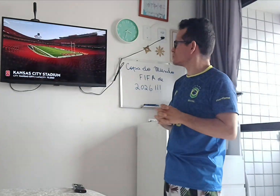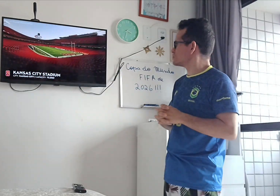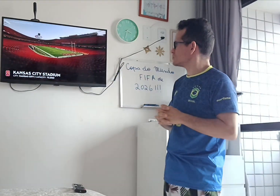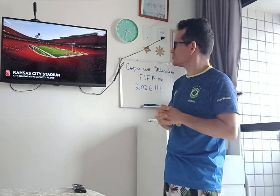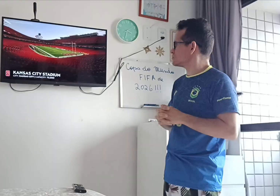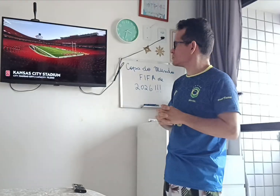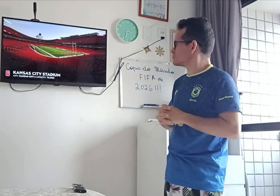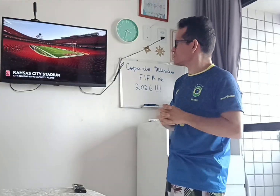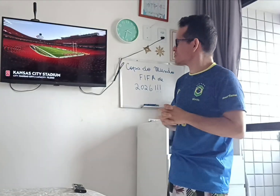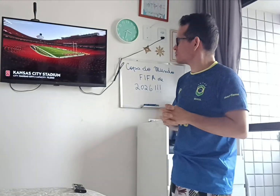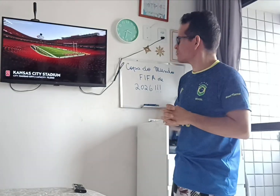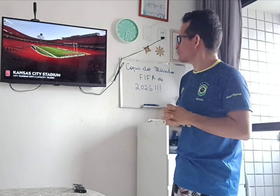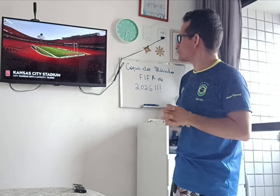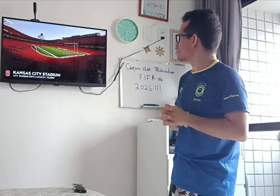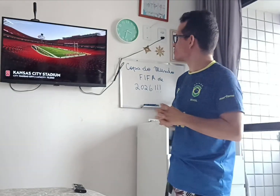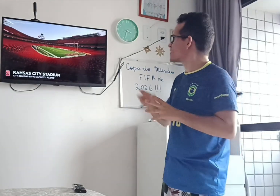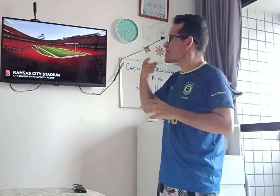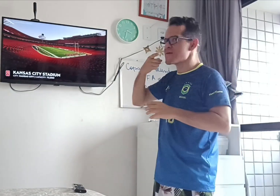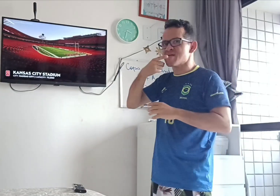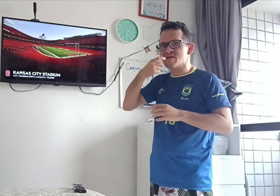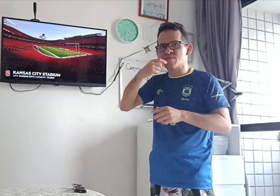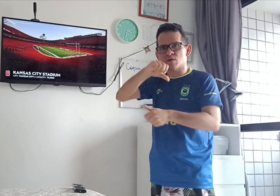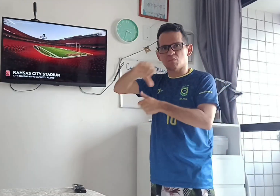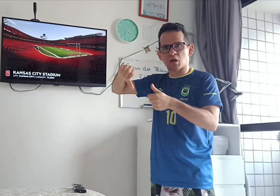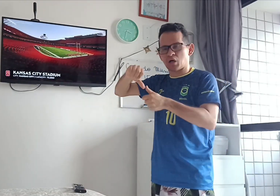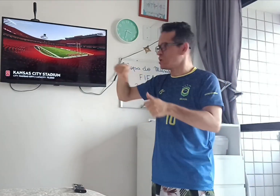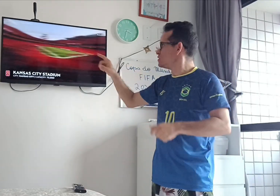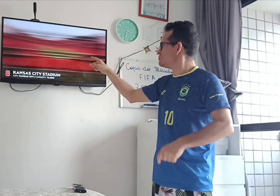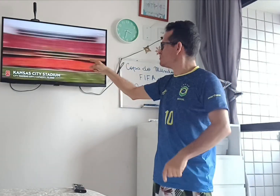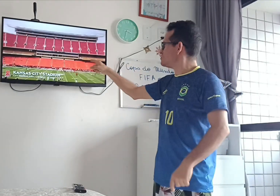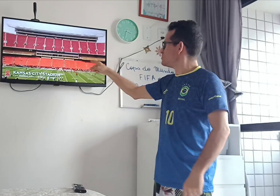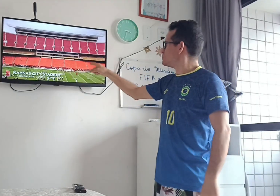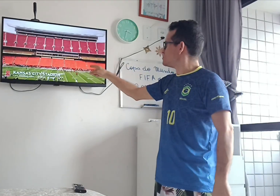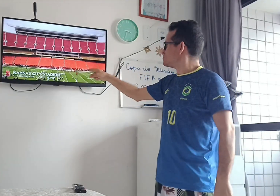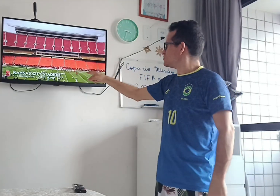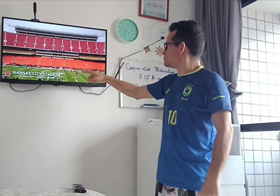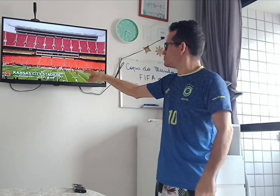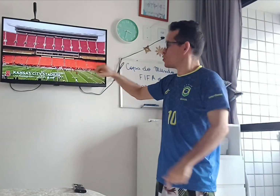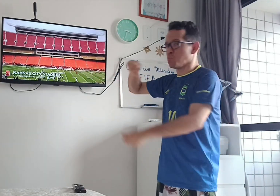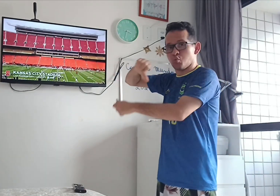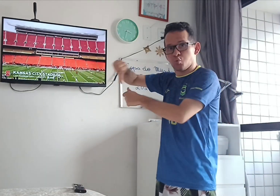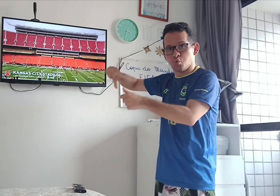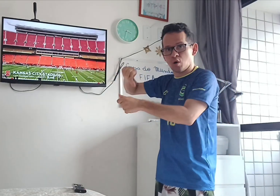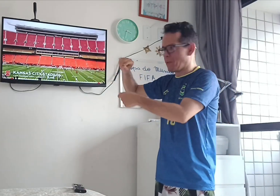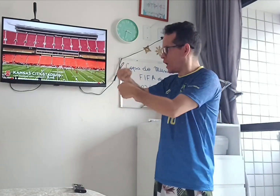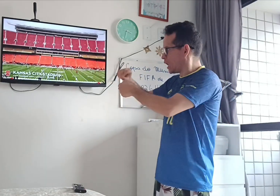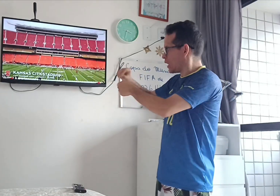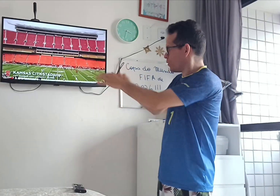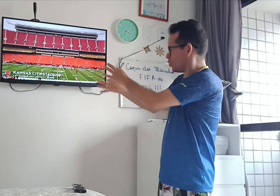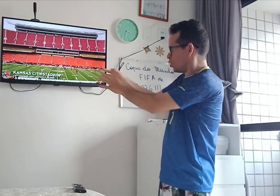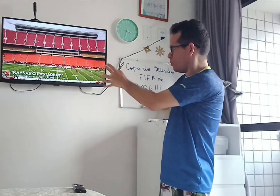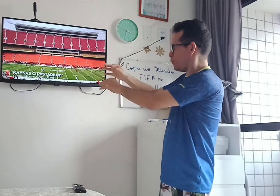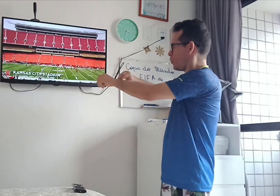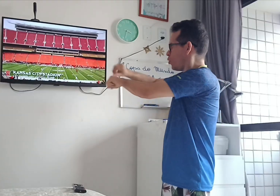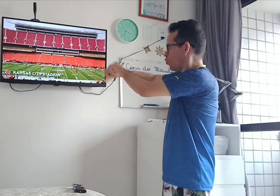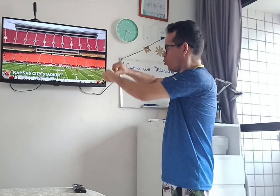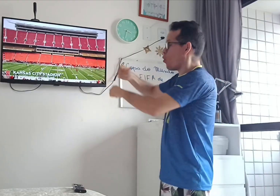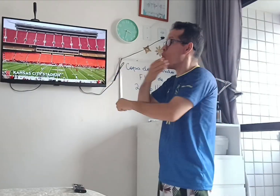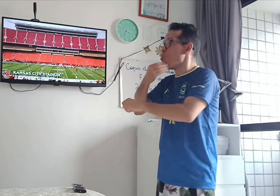loudest stadiums in the world, and a cauldron-like venue for World Cup matches. Kansas City Stadium, providing the backdrop for 4